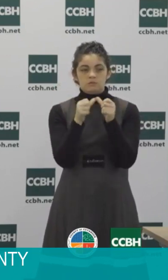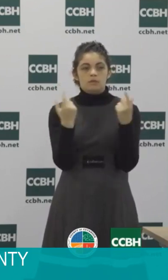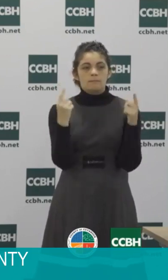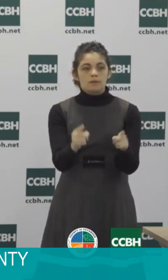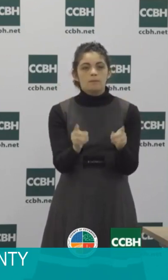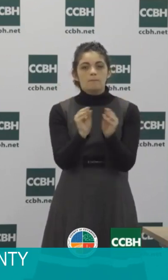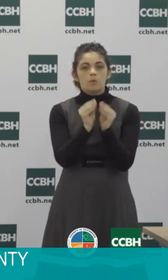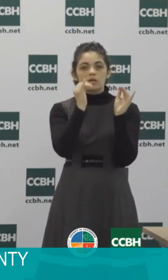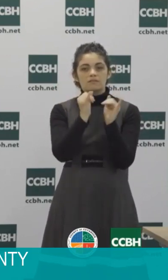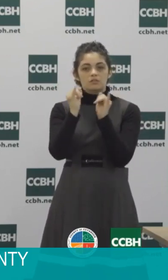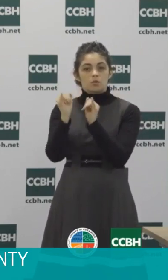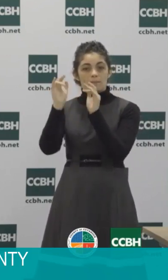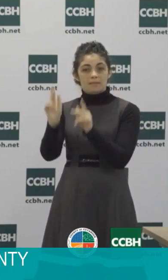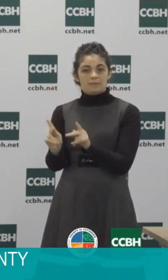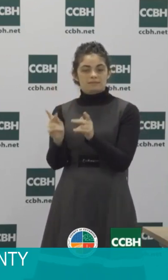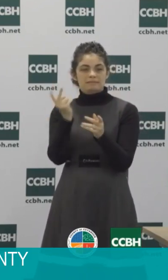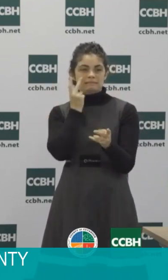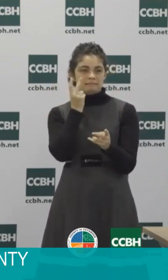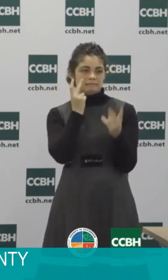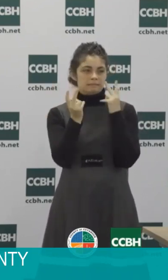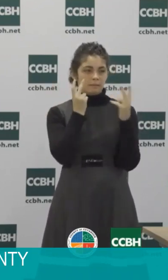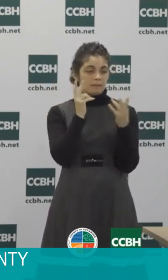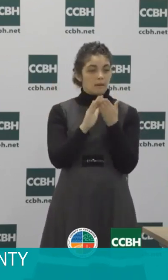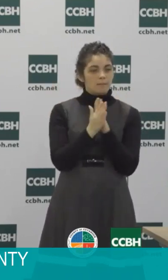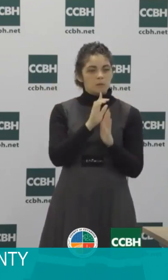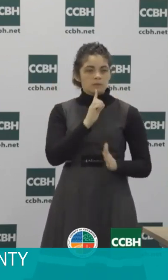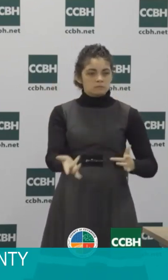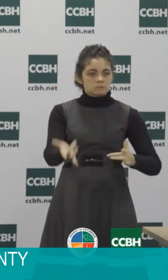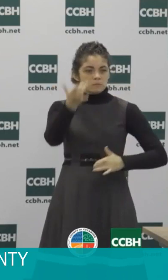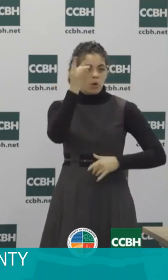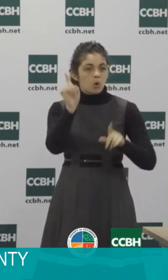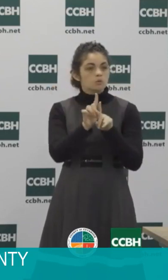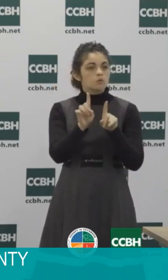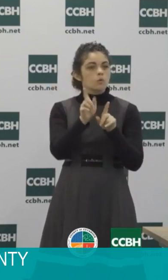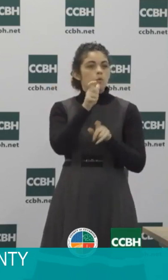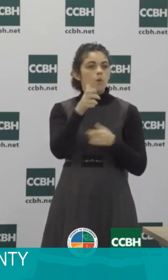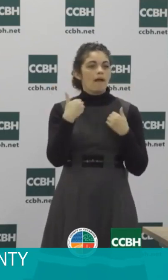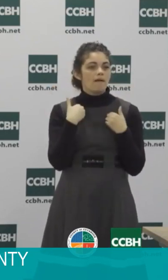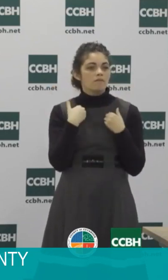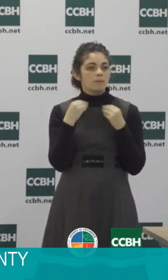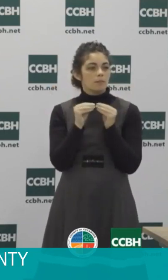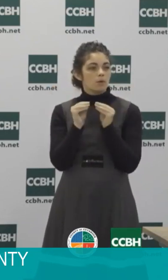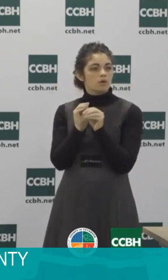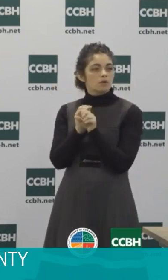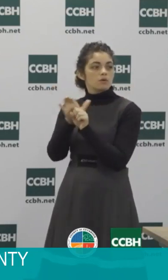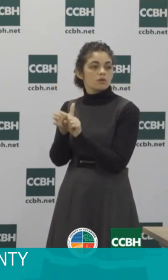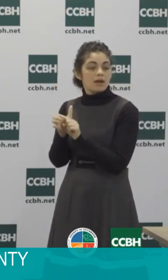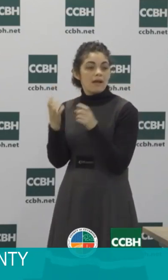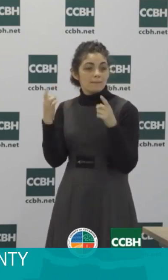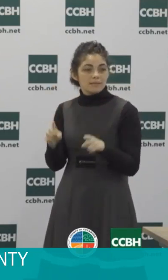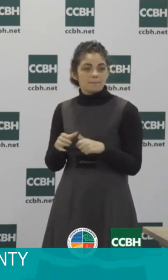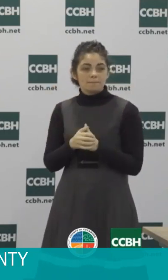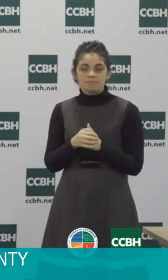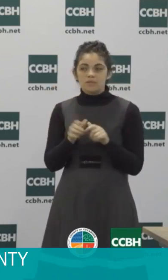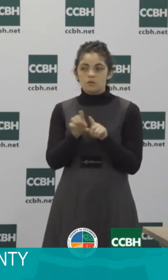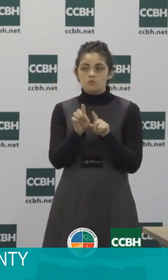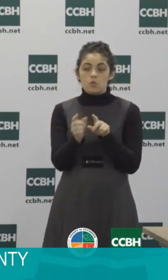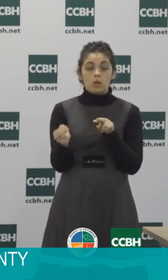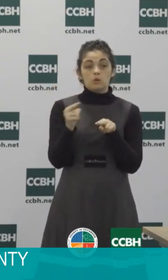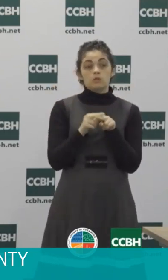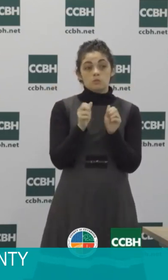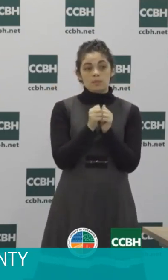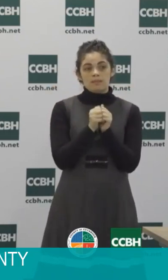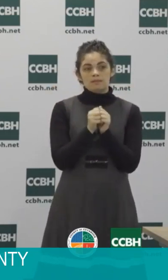more individuals we may see very sick, particularly those with these comorbid conditions or pre-existing